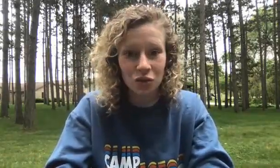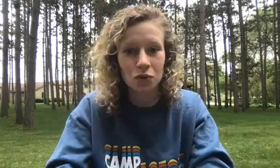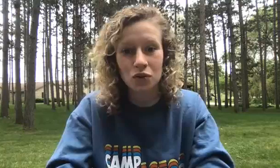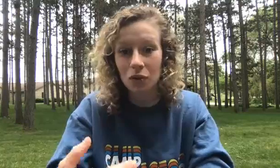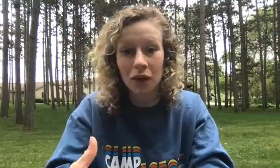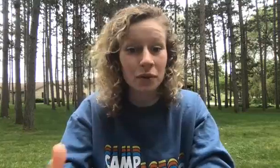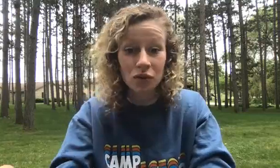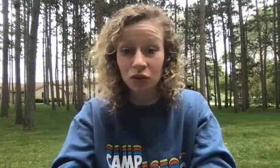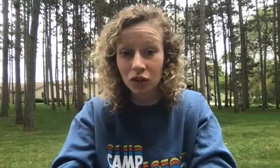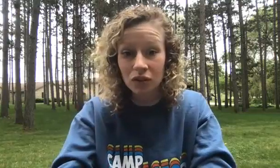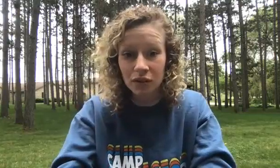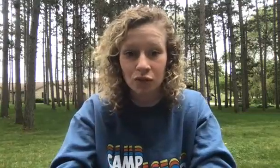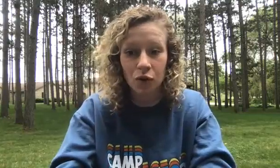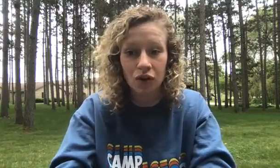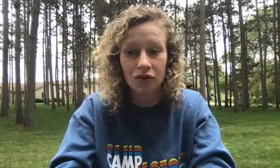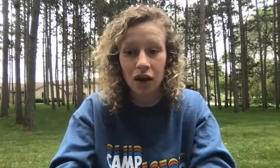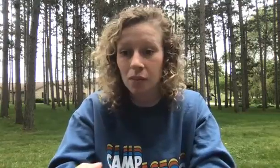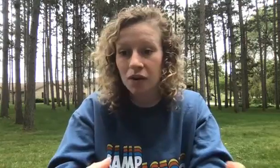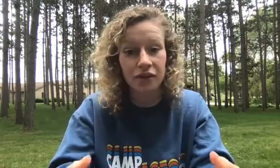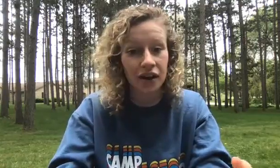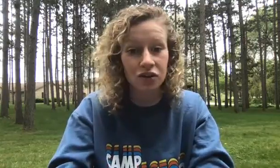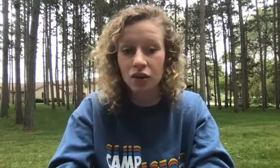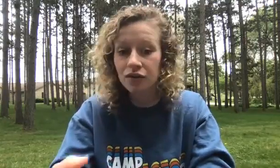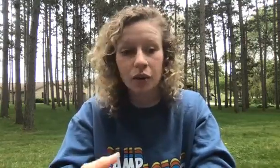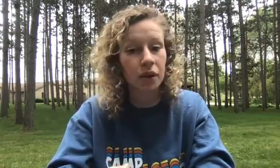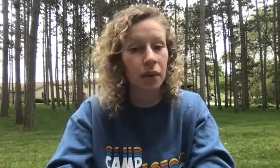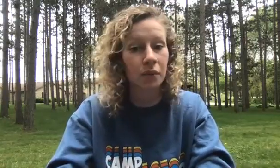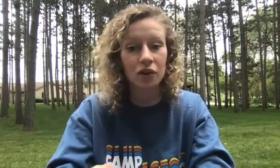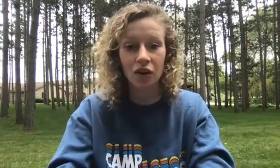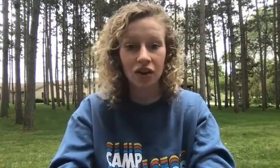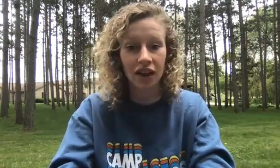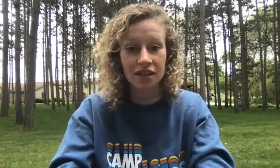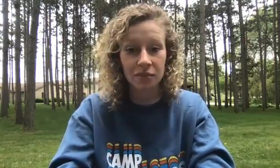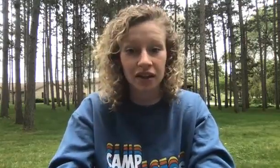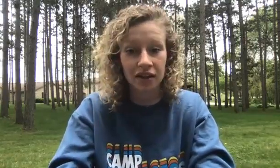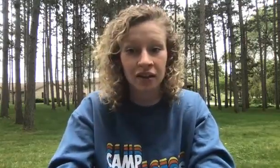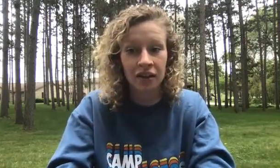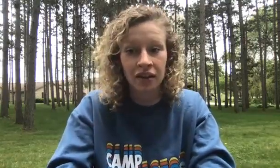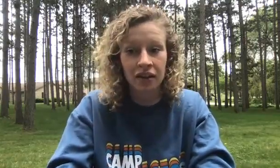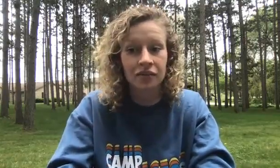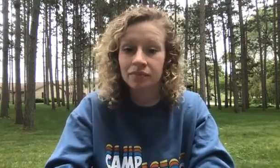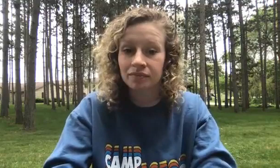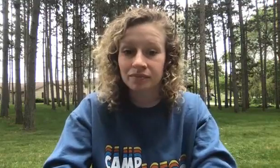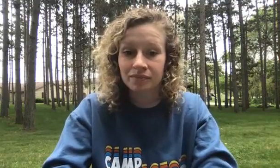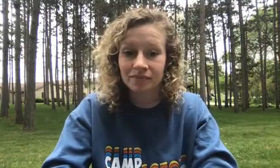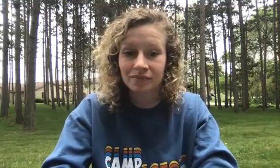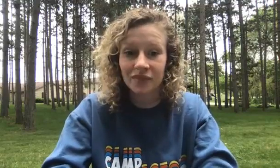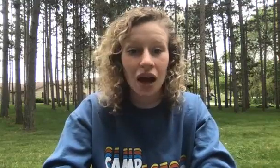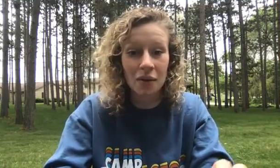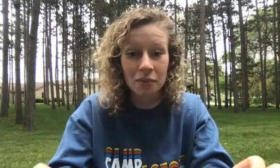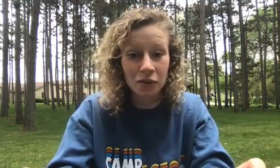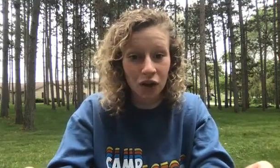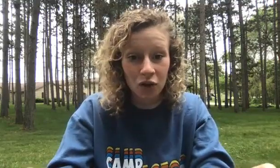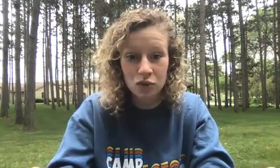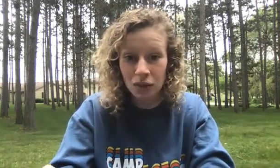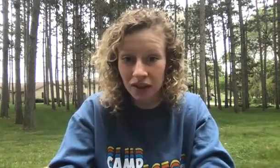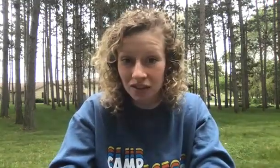use, or maybe you've learned before from a friend or a family member or a classmate? Comment below so I can